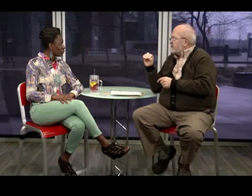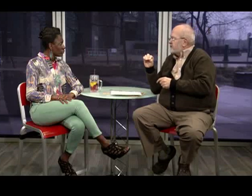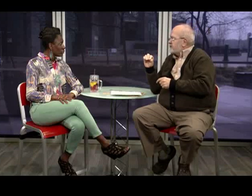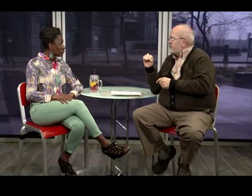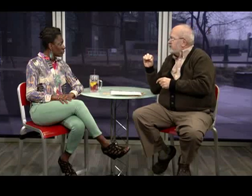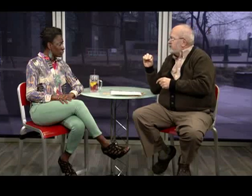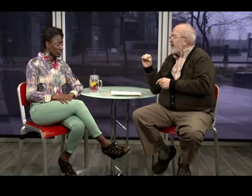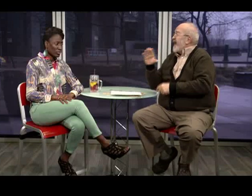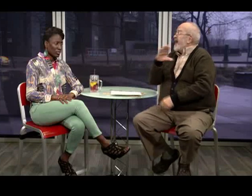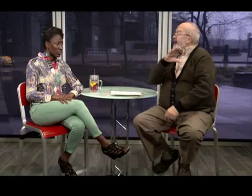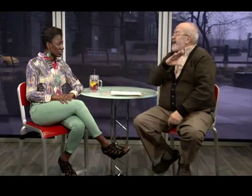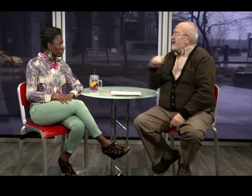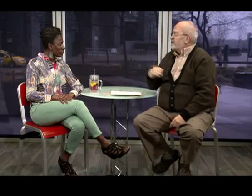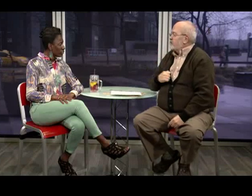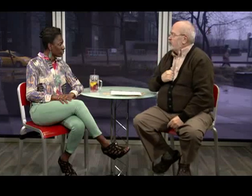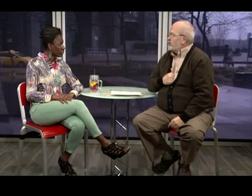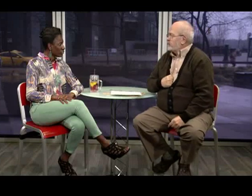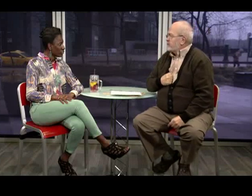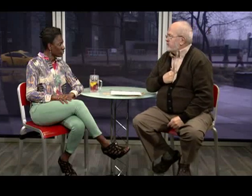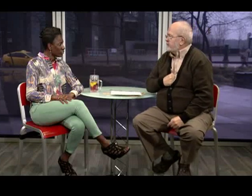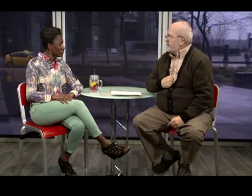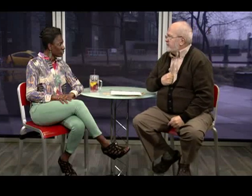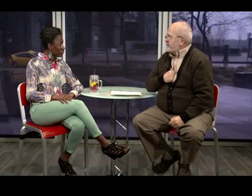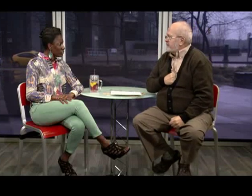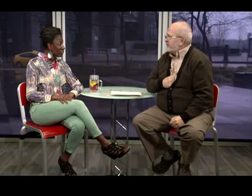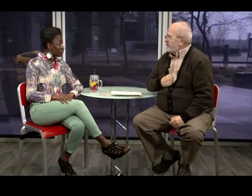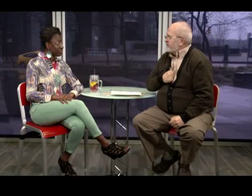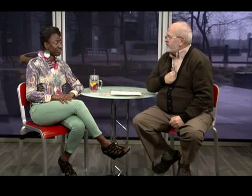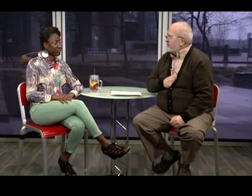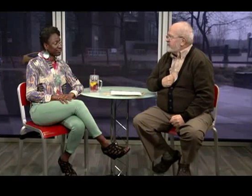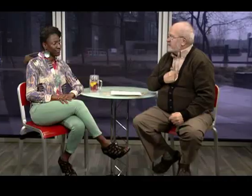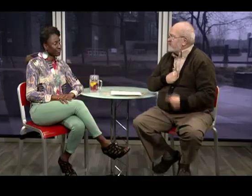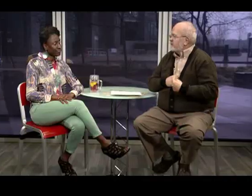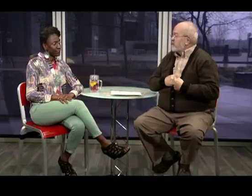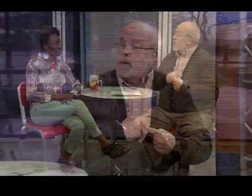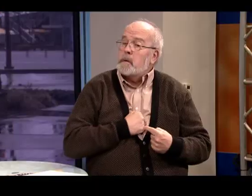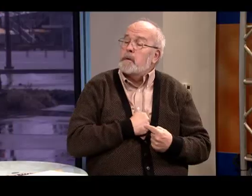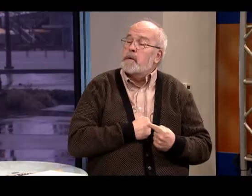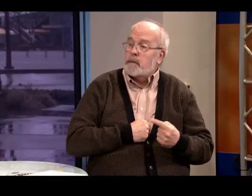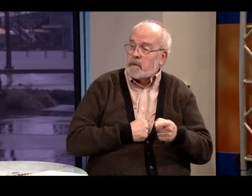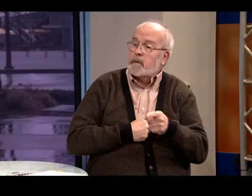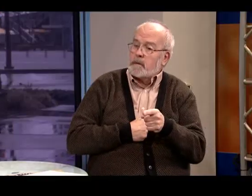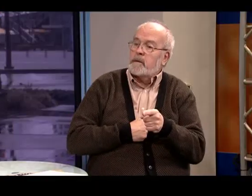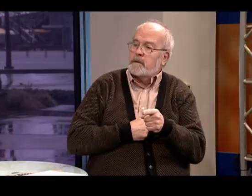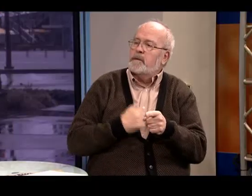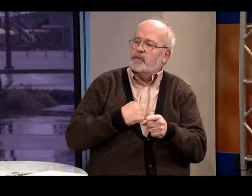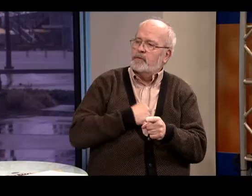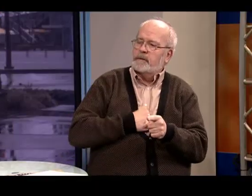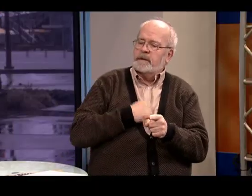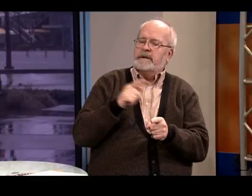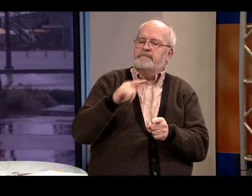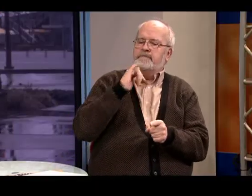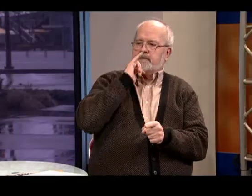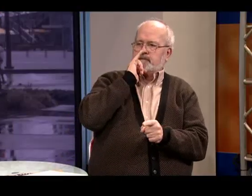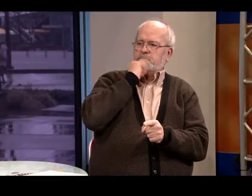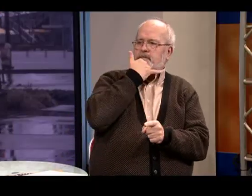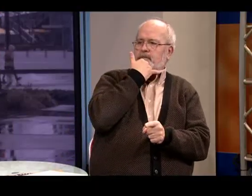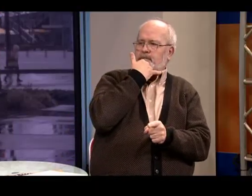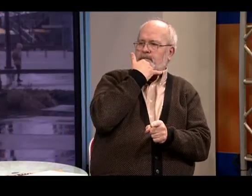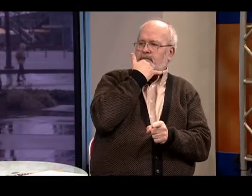rejecting all of the resolutions that were passed from the 1880 Milan Conference, and we wanted an apology. We